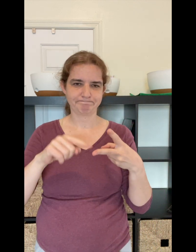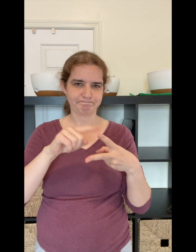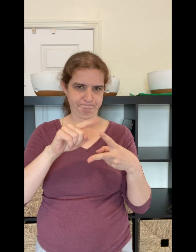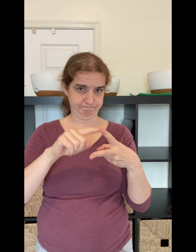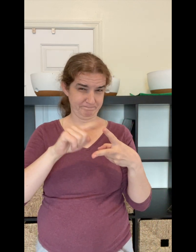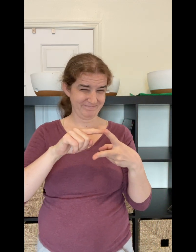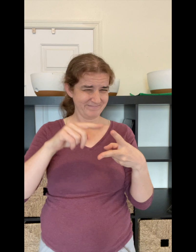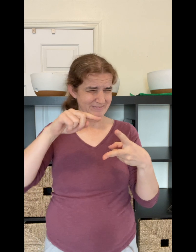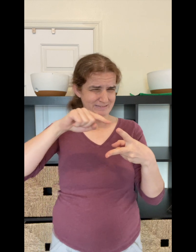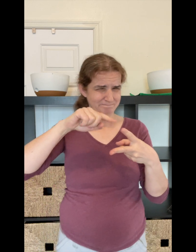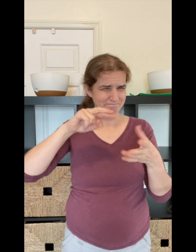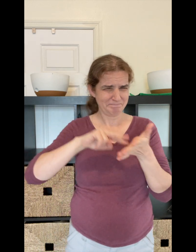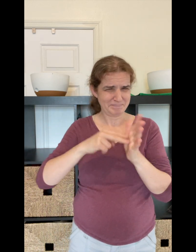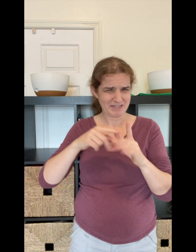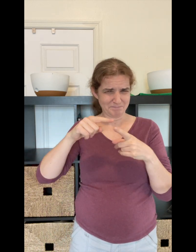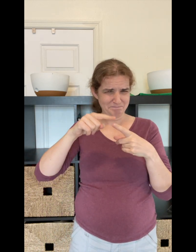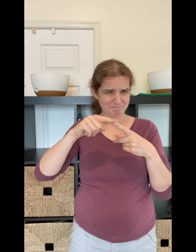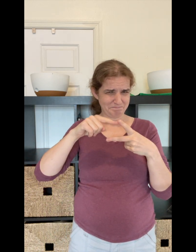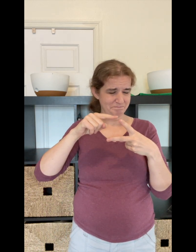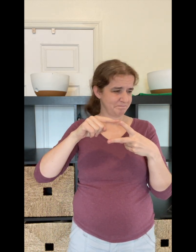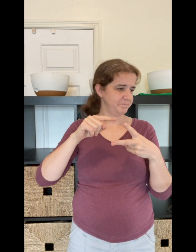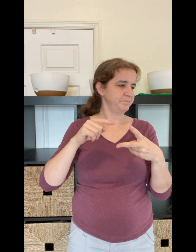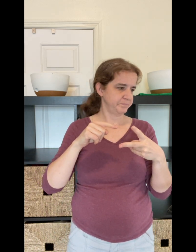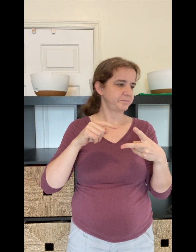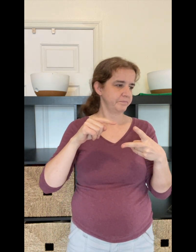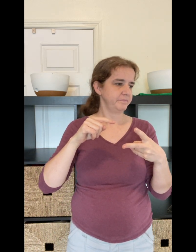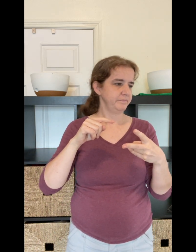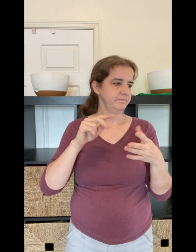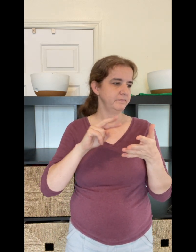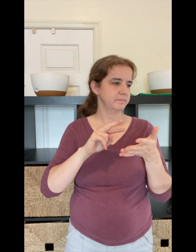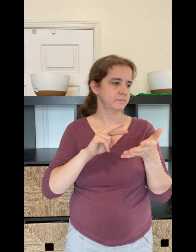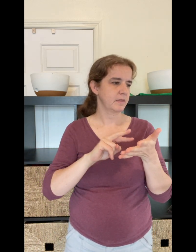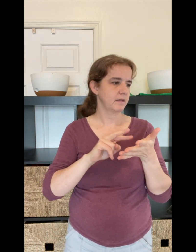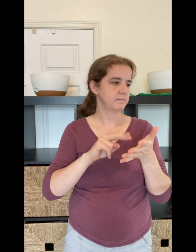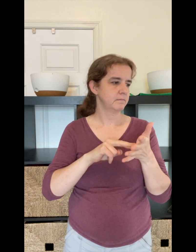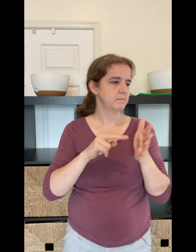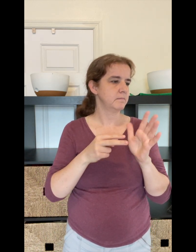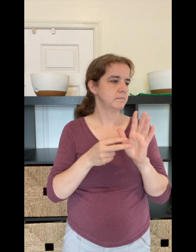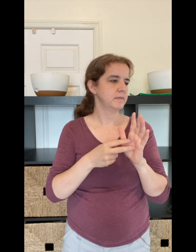So those are the 2 things. The first one, artifact, what does that one mean?